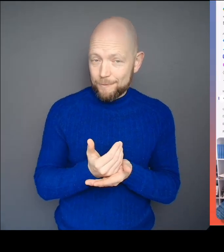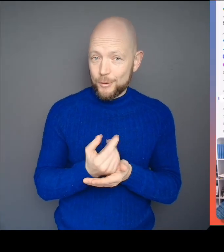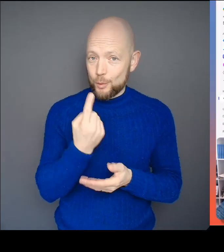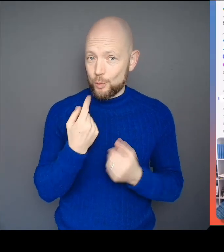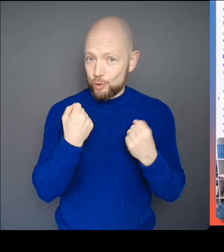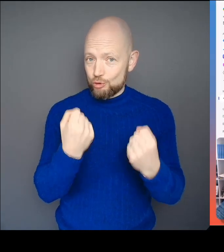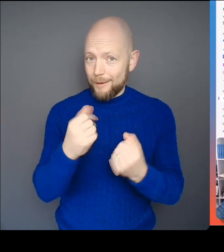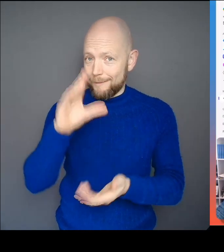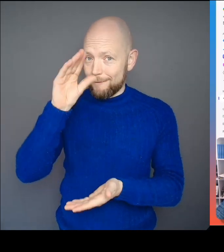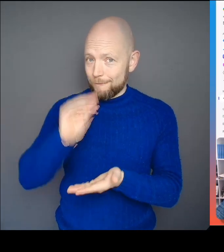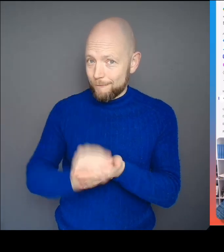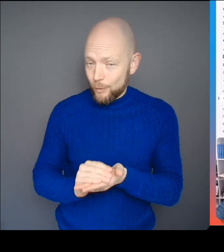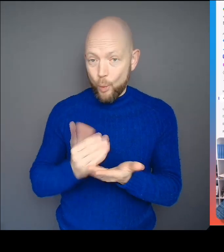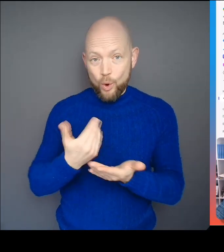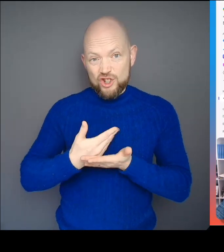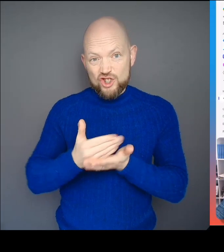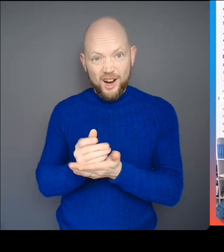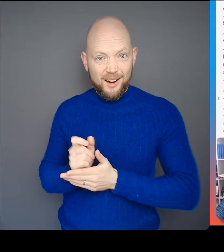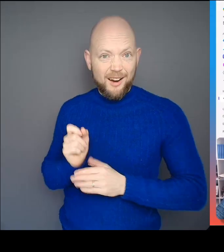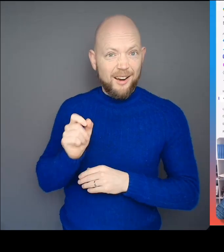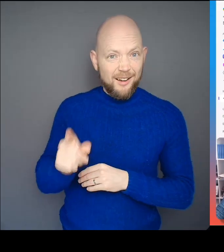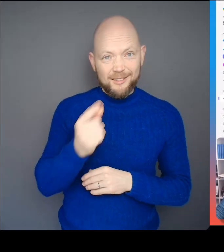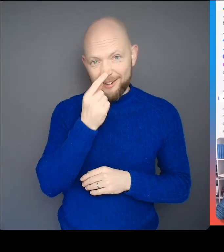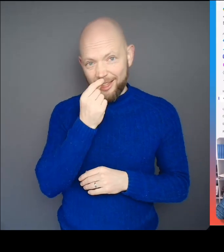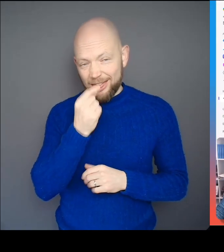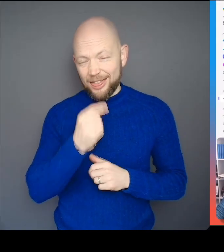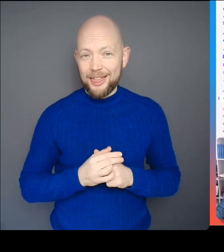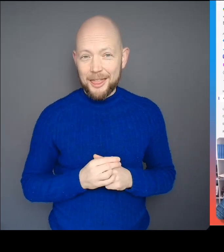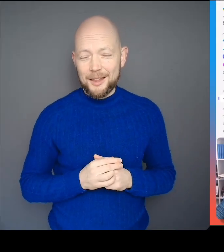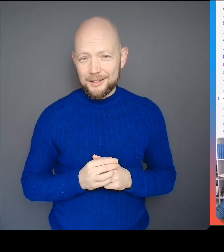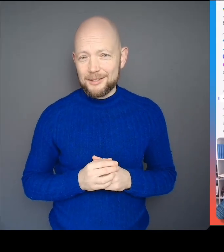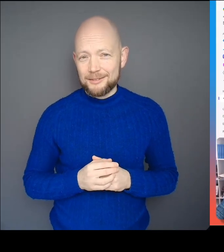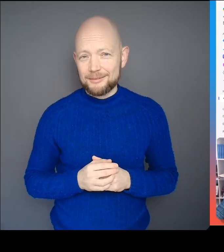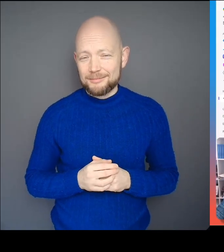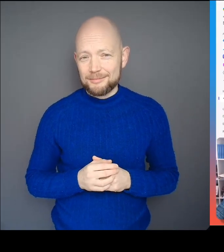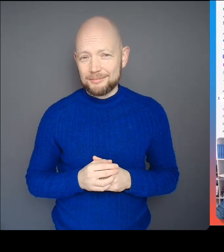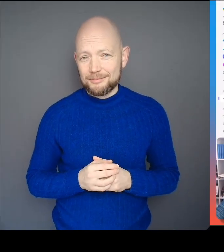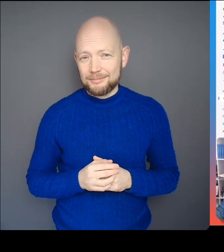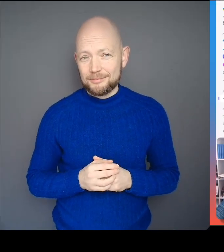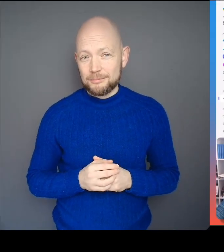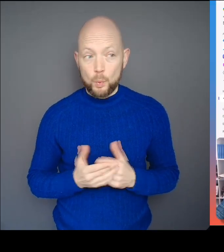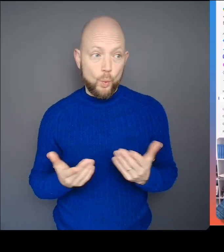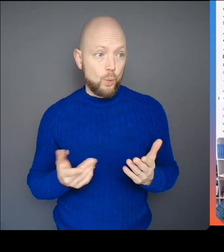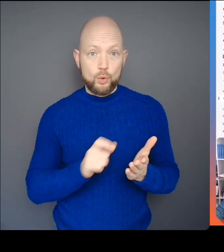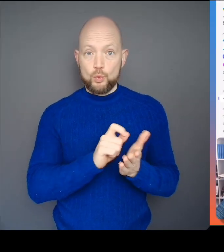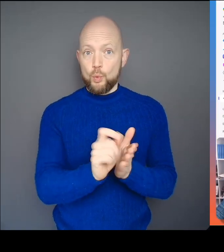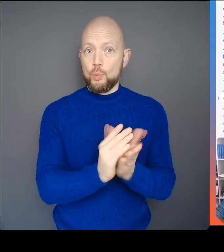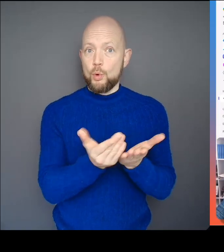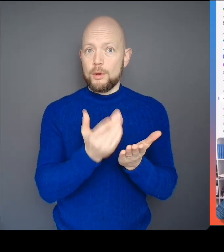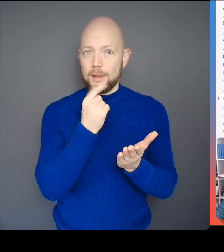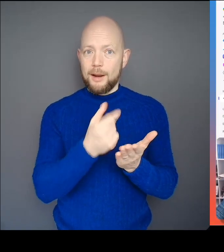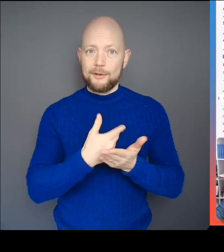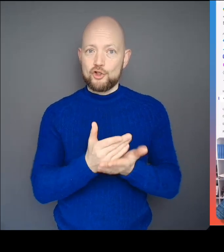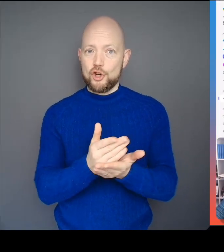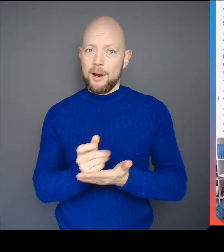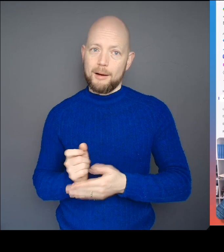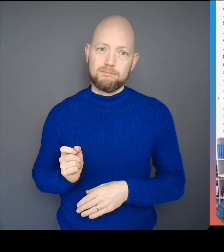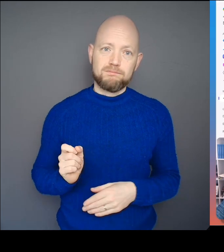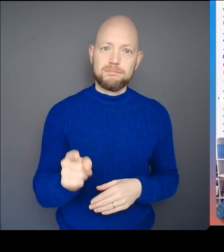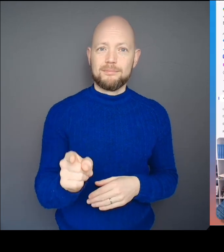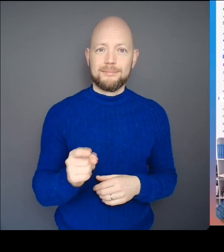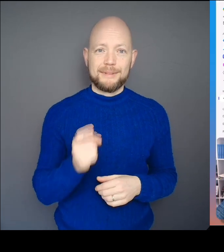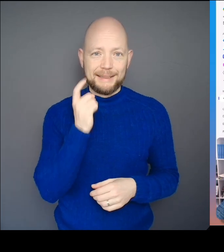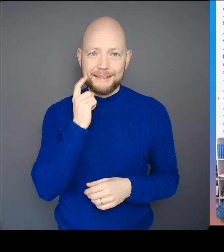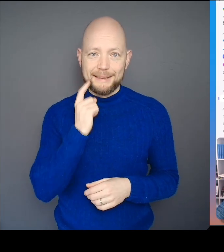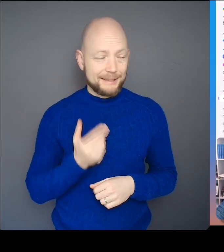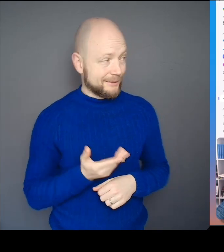come and save that to OneDrive. So if I wanted to share that audio file with other people, I could do that. And if I wanted to share this whole notebook with